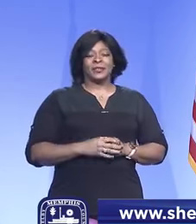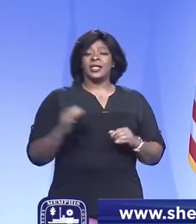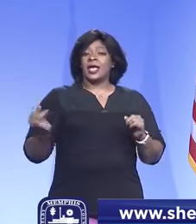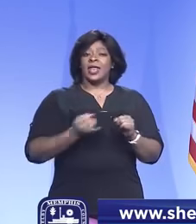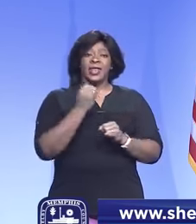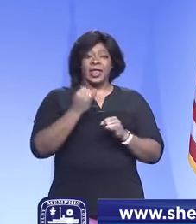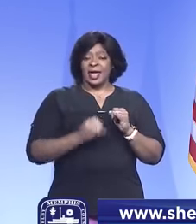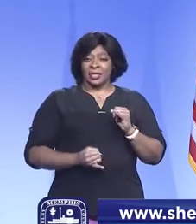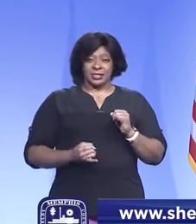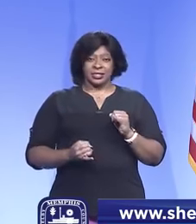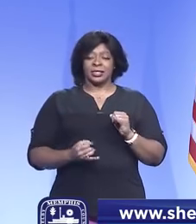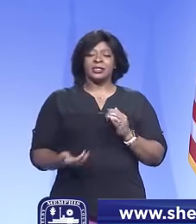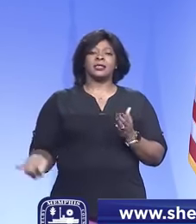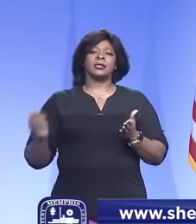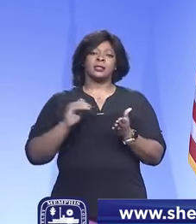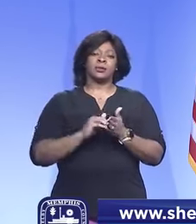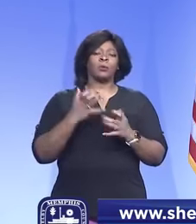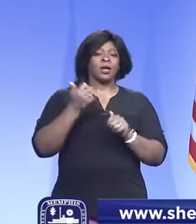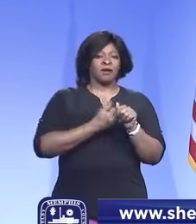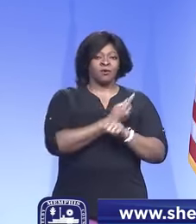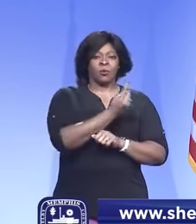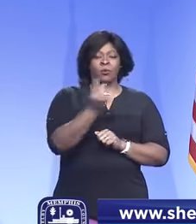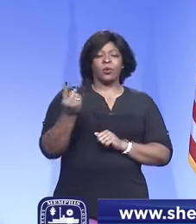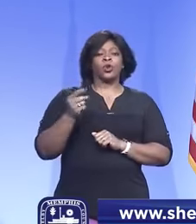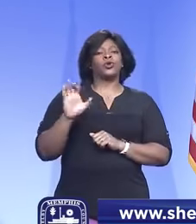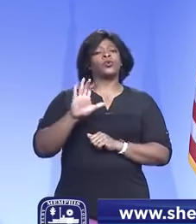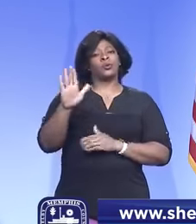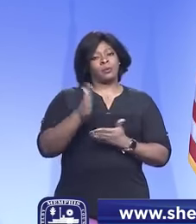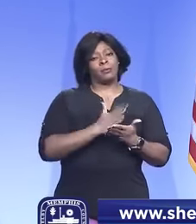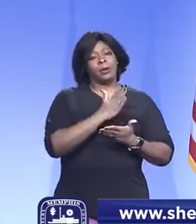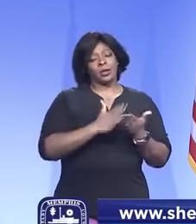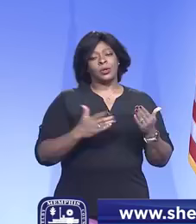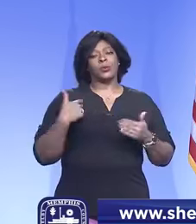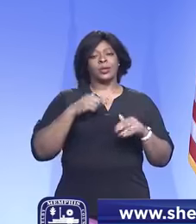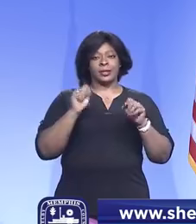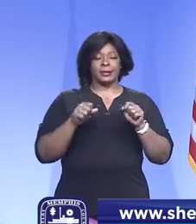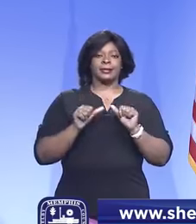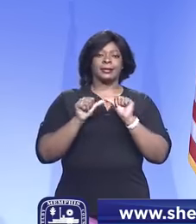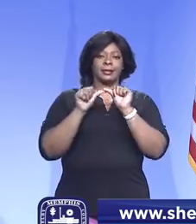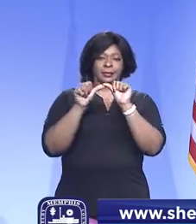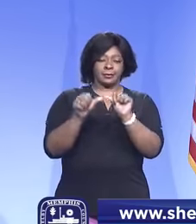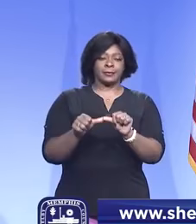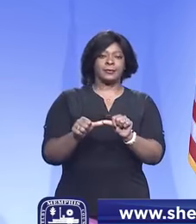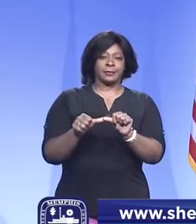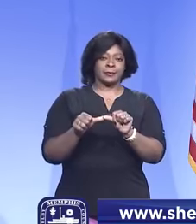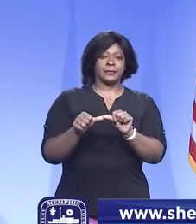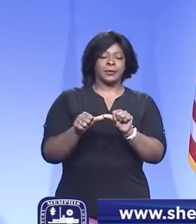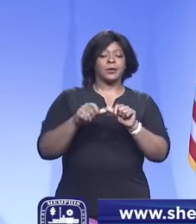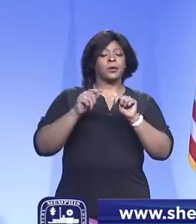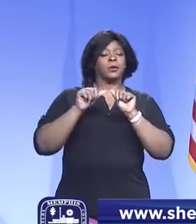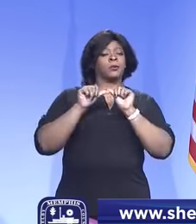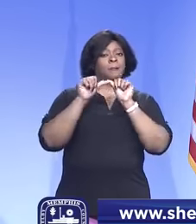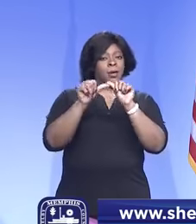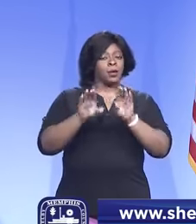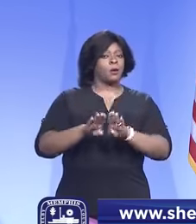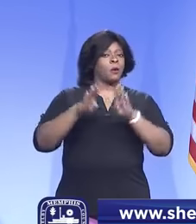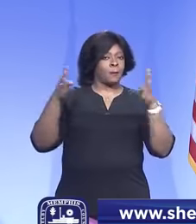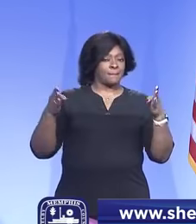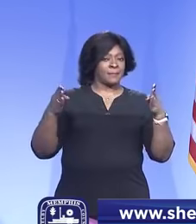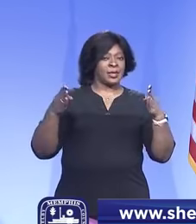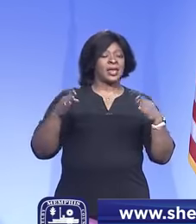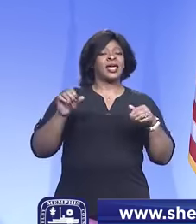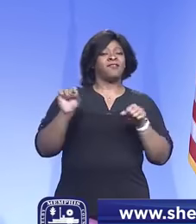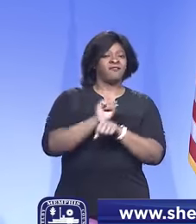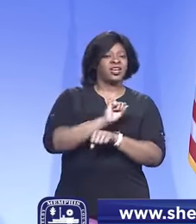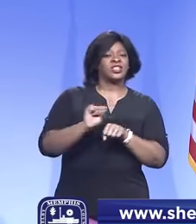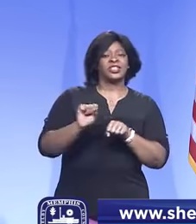Lastly, we just, again, want everyone to do their part so that we can continue to remain open and